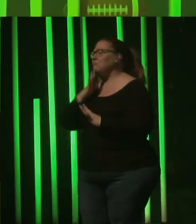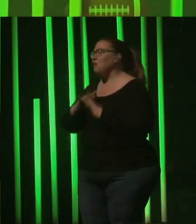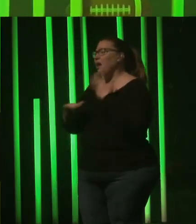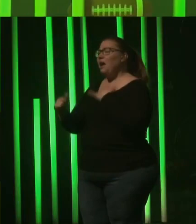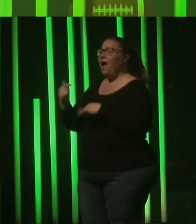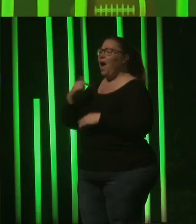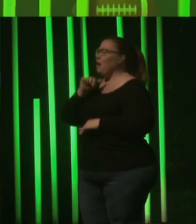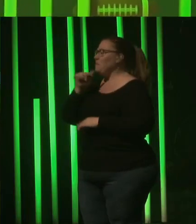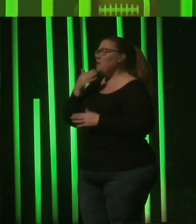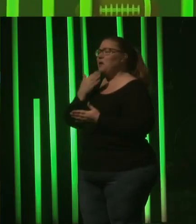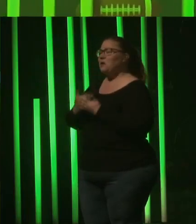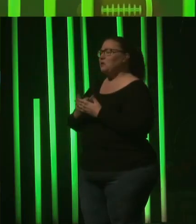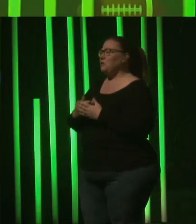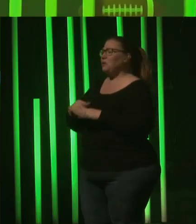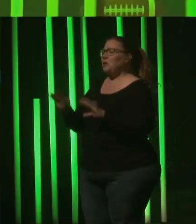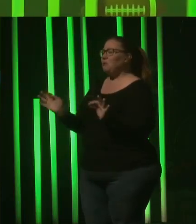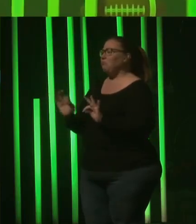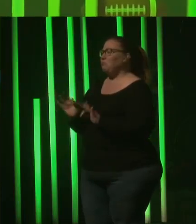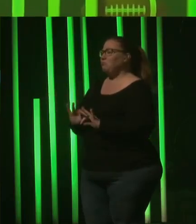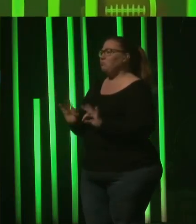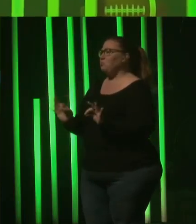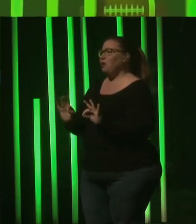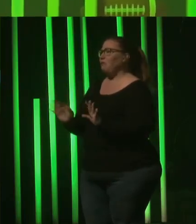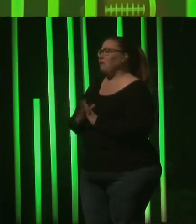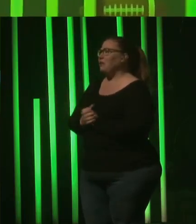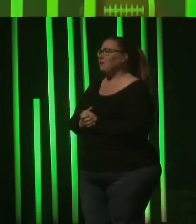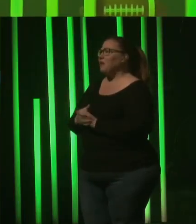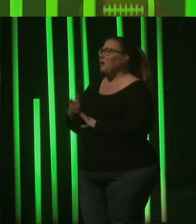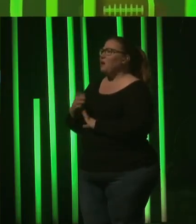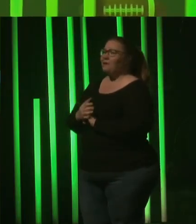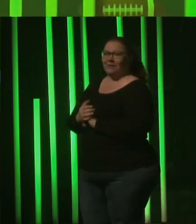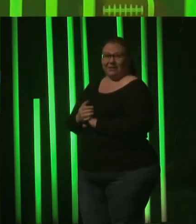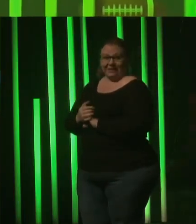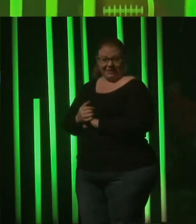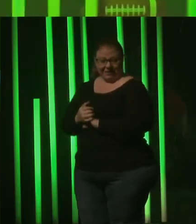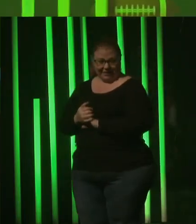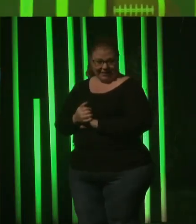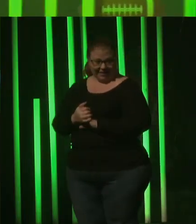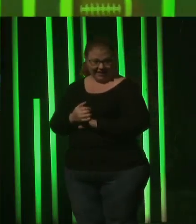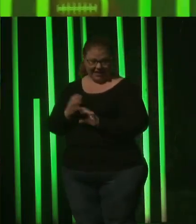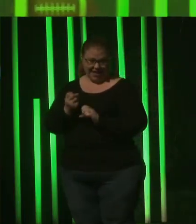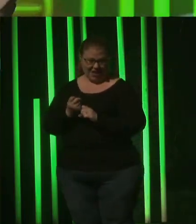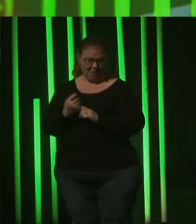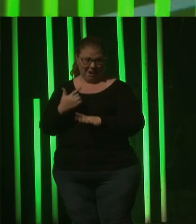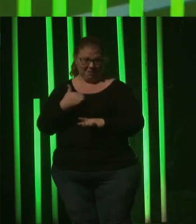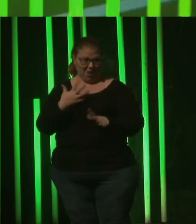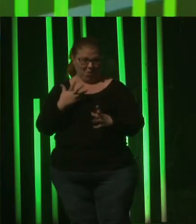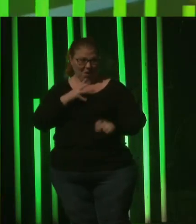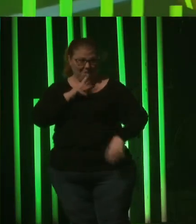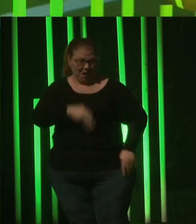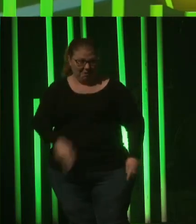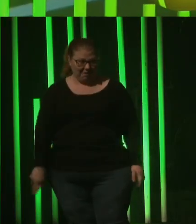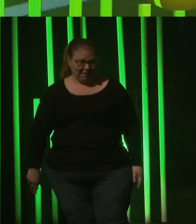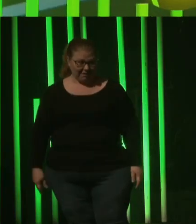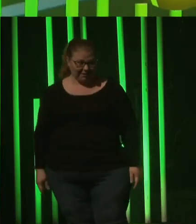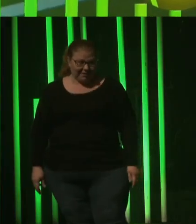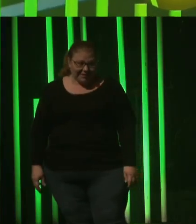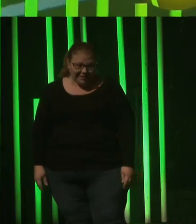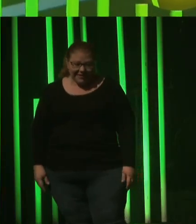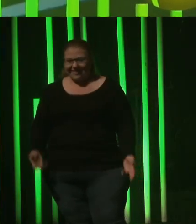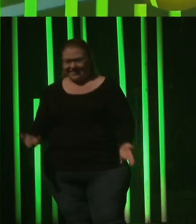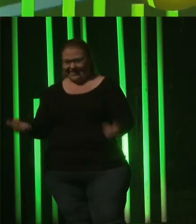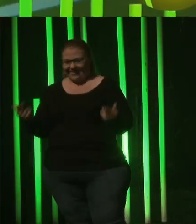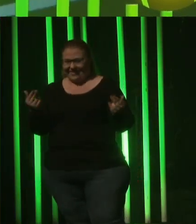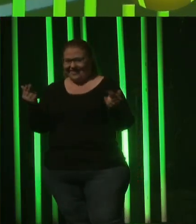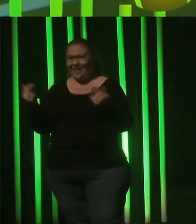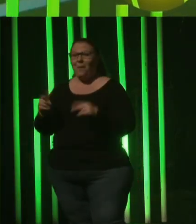no good. Oh, Lord, oh, look at me. Oh. And I'm like, ooh, you just make me want to puke. But anyway, but